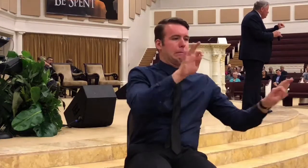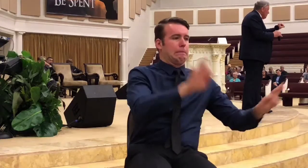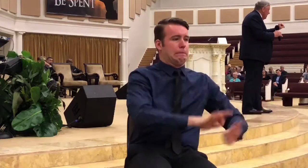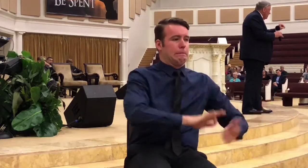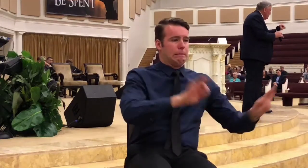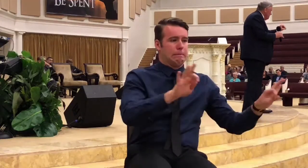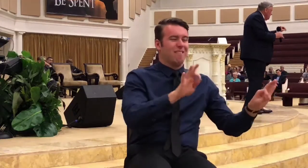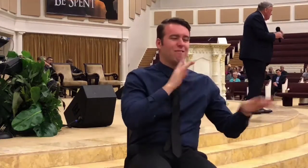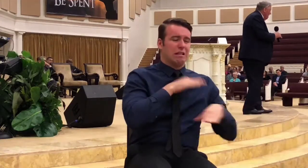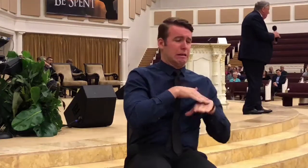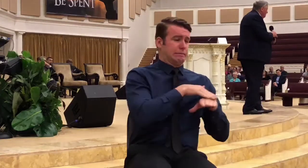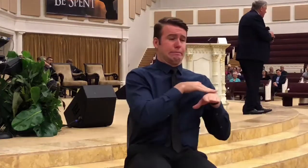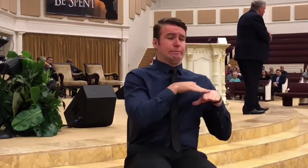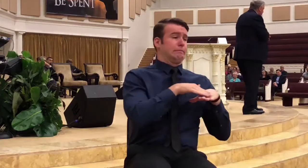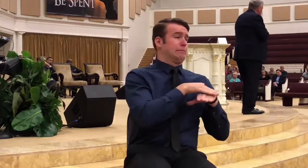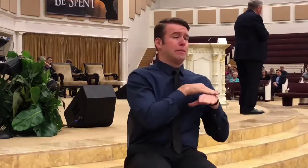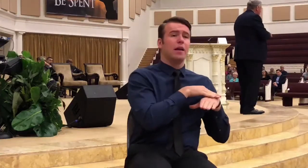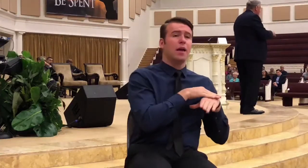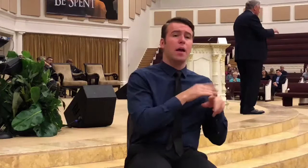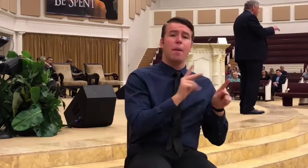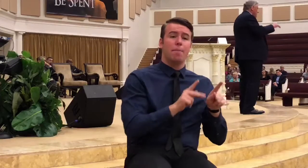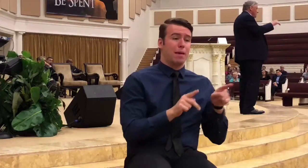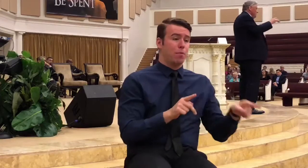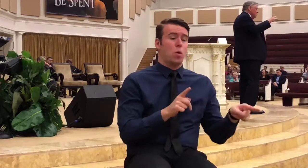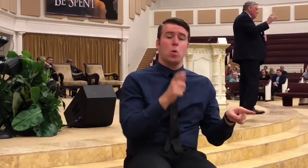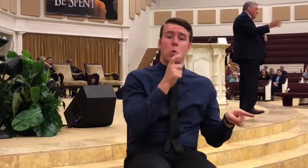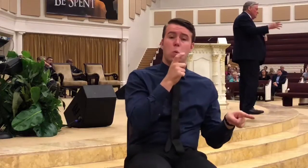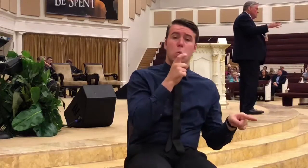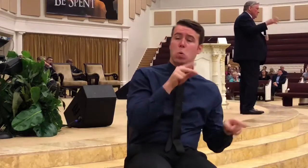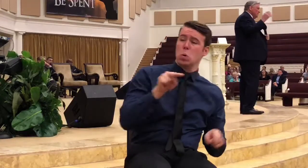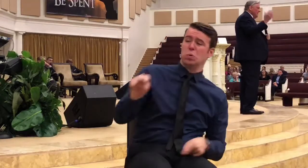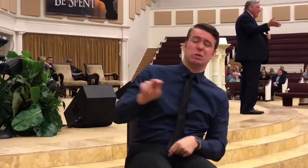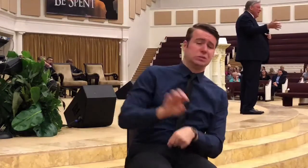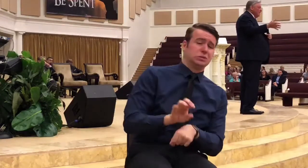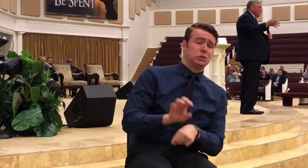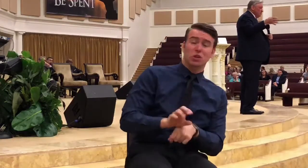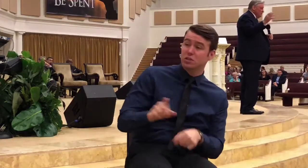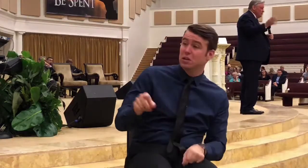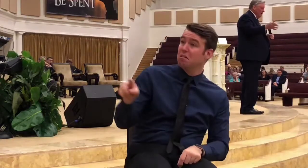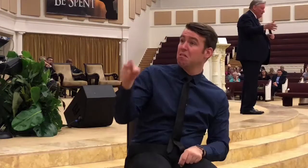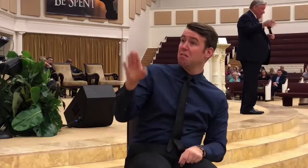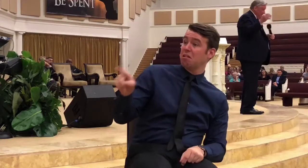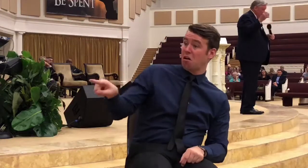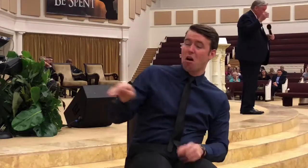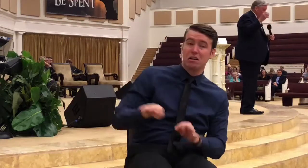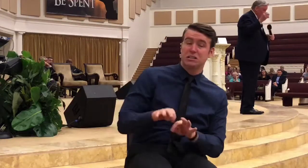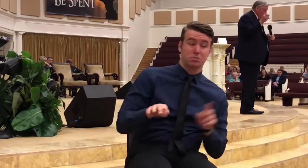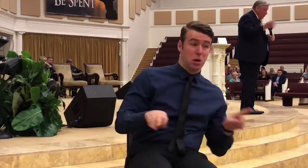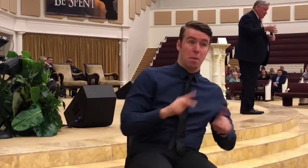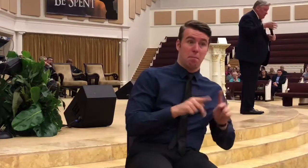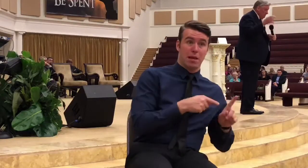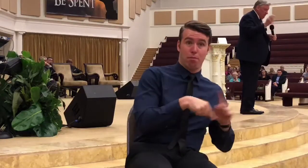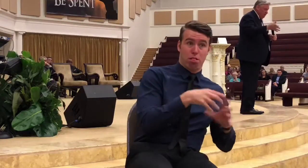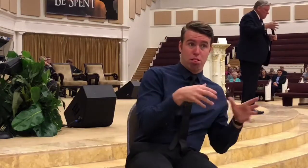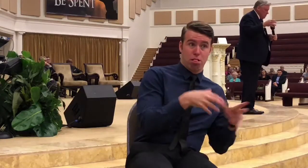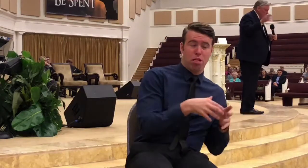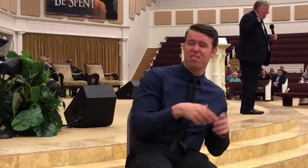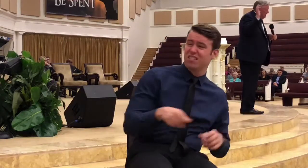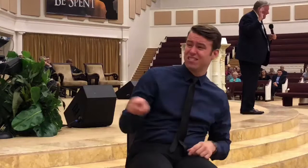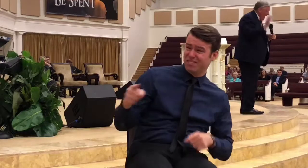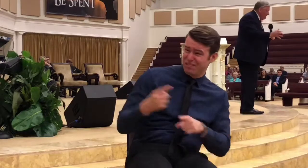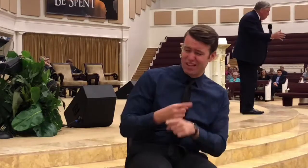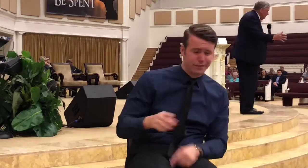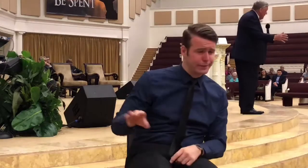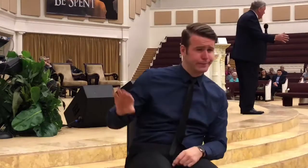of understanding of people that treat church and God and spirituality and loyalty and faithfulness and